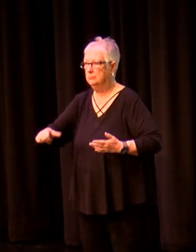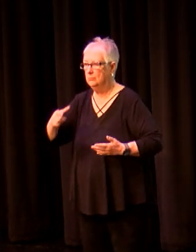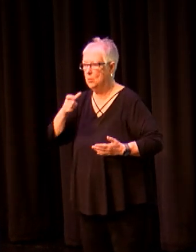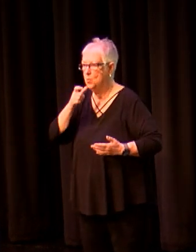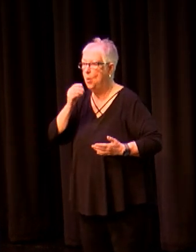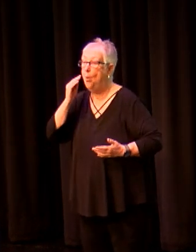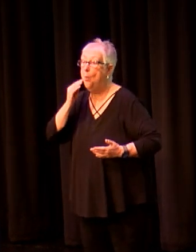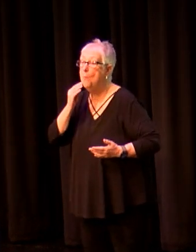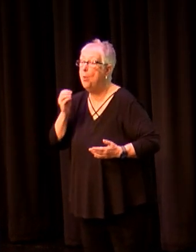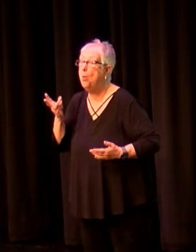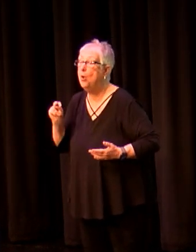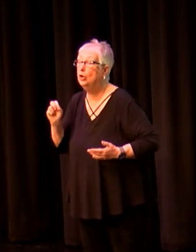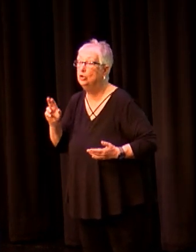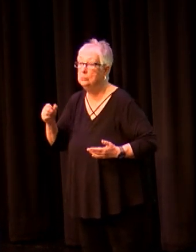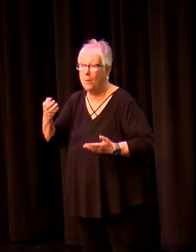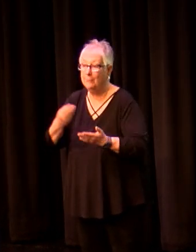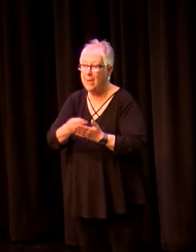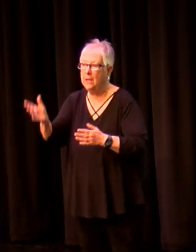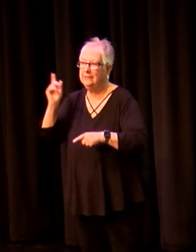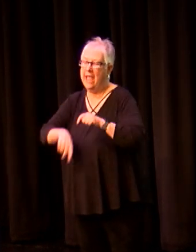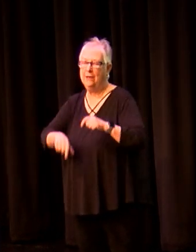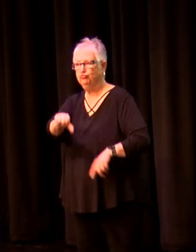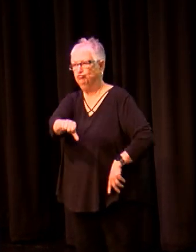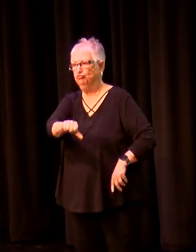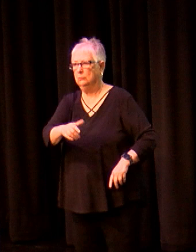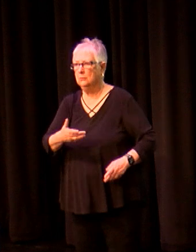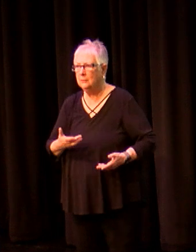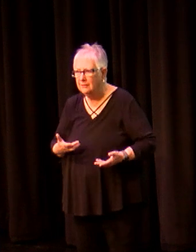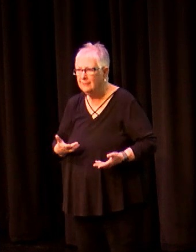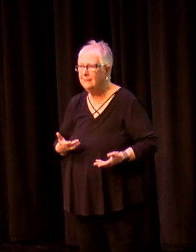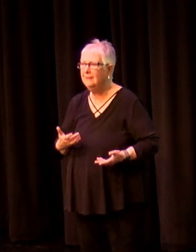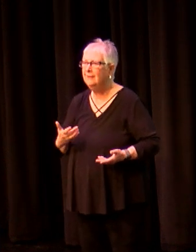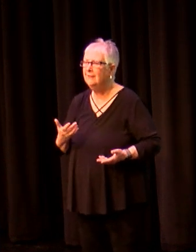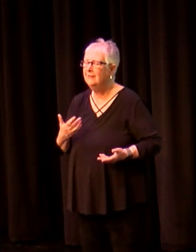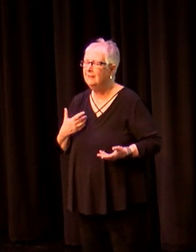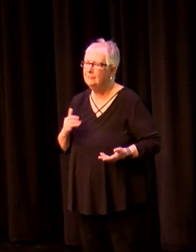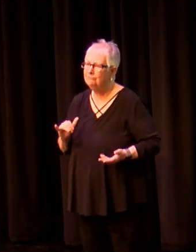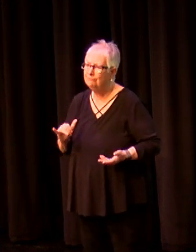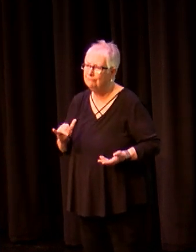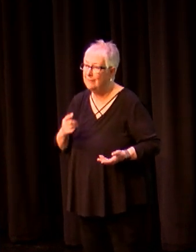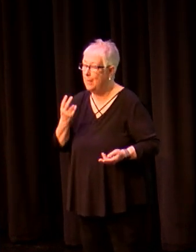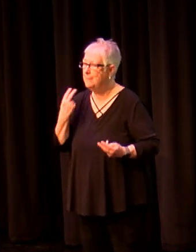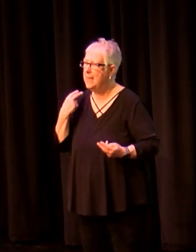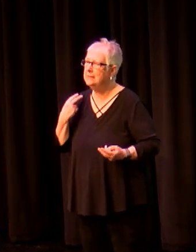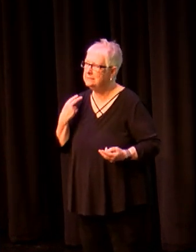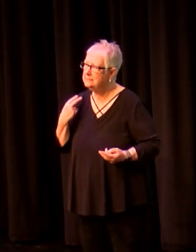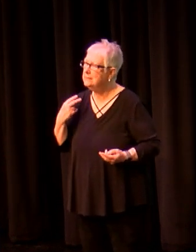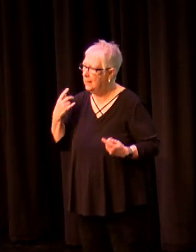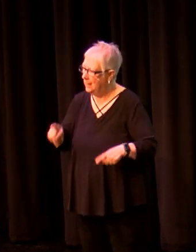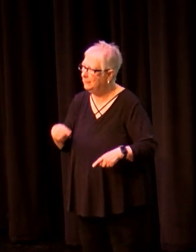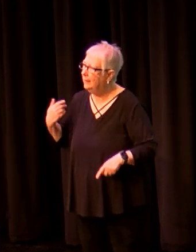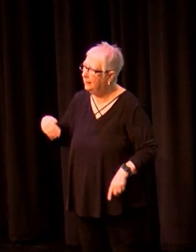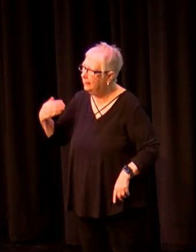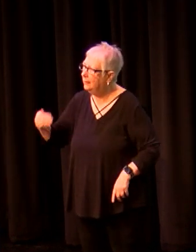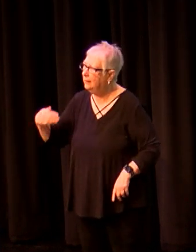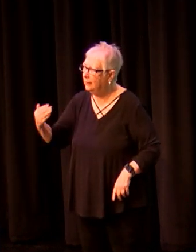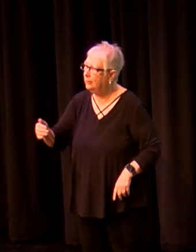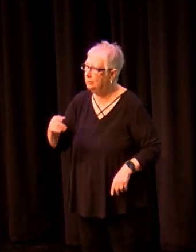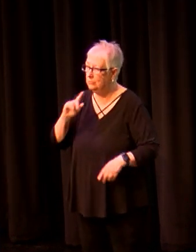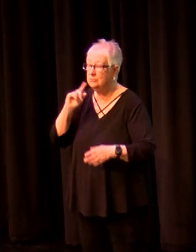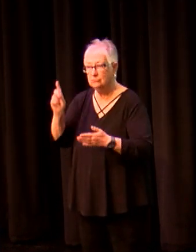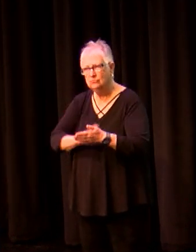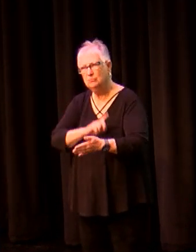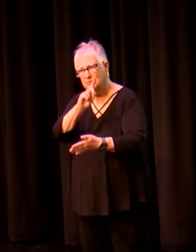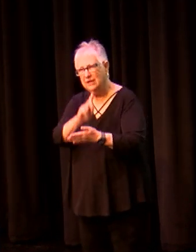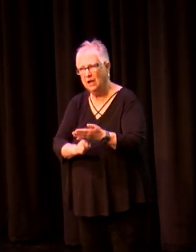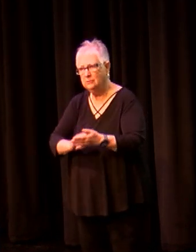that divided and destroyed Black neighborhoods. We see in hindsight that you can build discrimination into our policy, but in the same